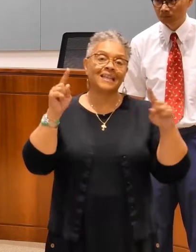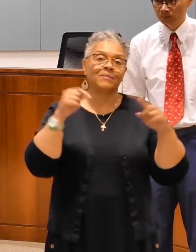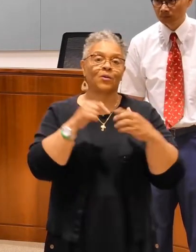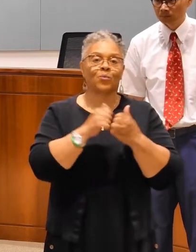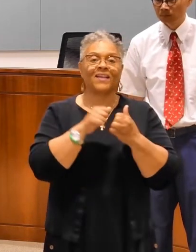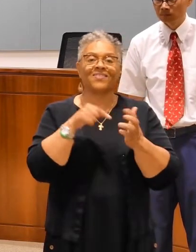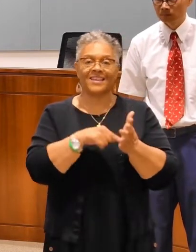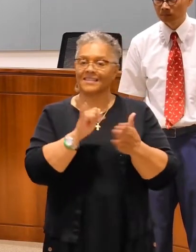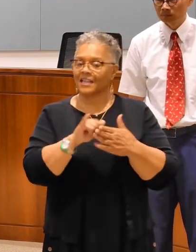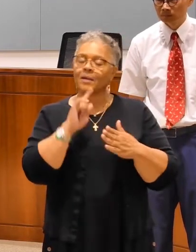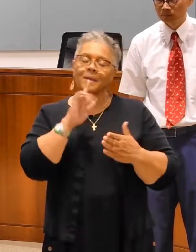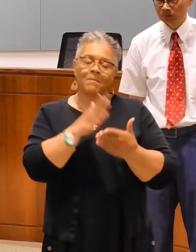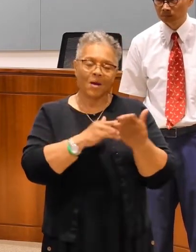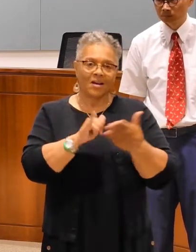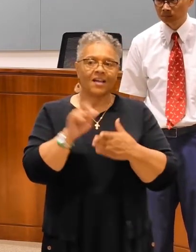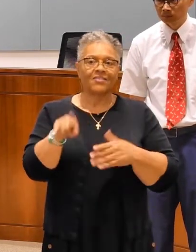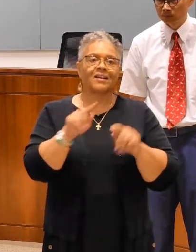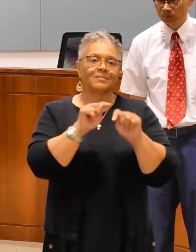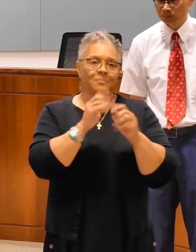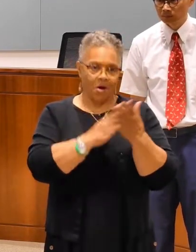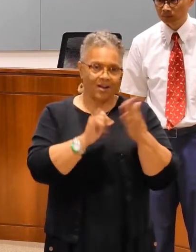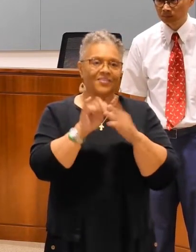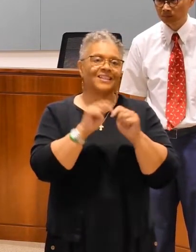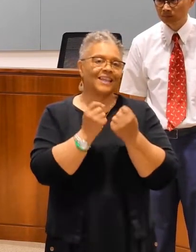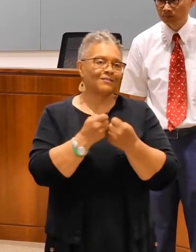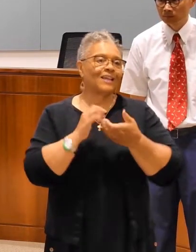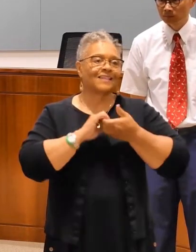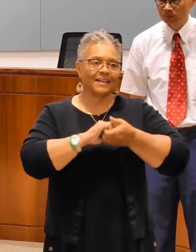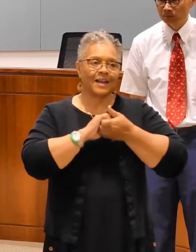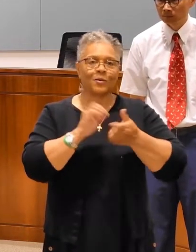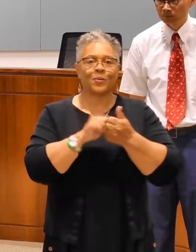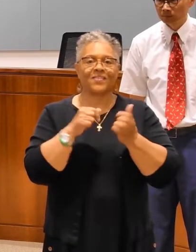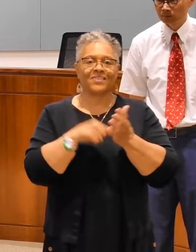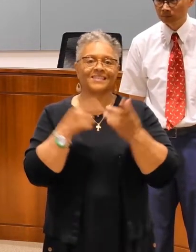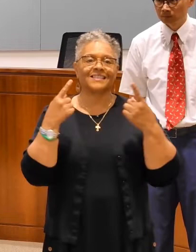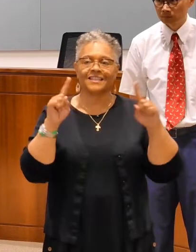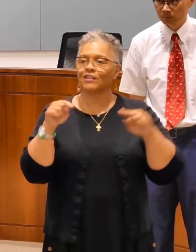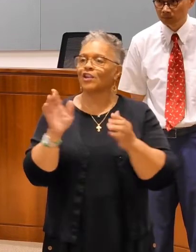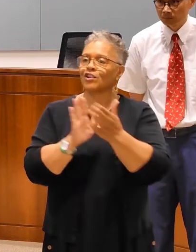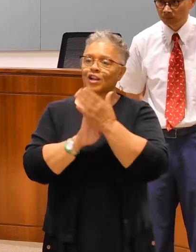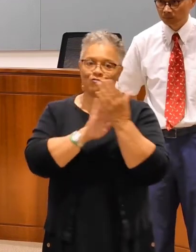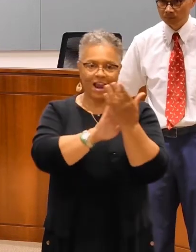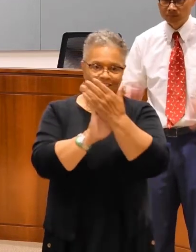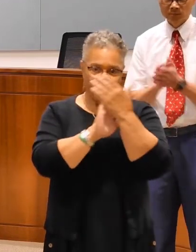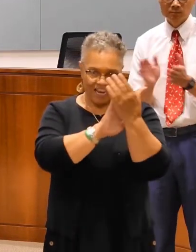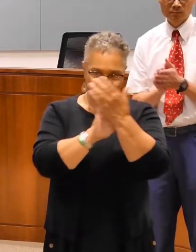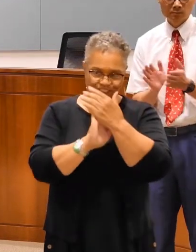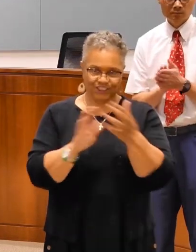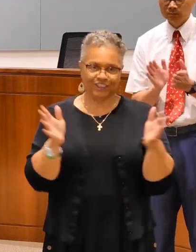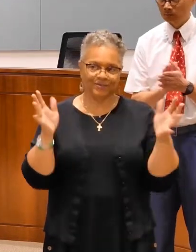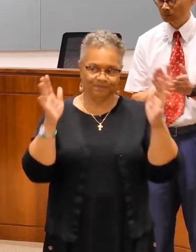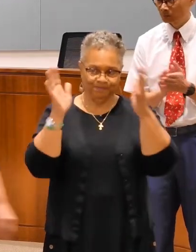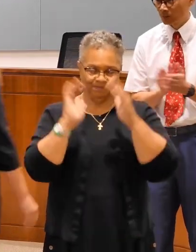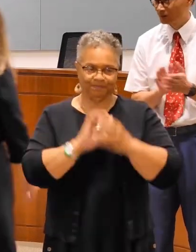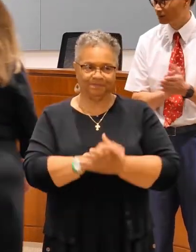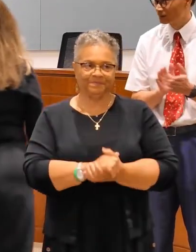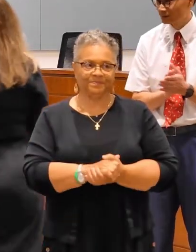and to be part of it and to be part of the team that has collaborated towards this achievement. Congratulations.